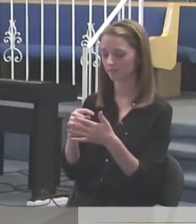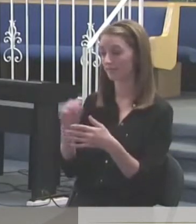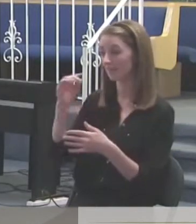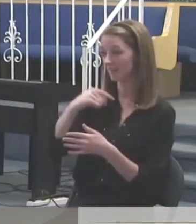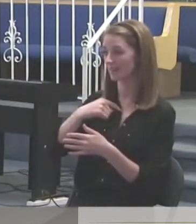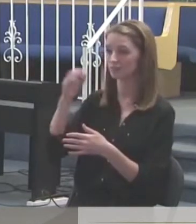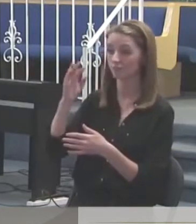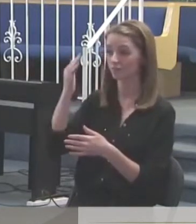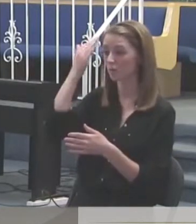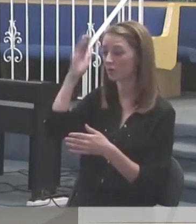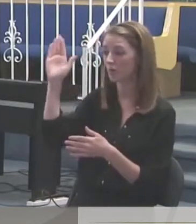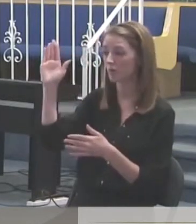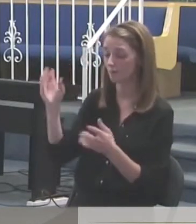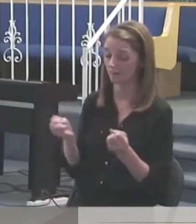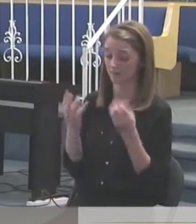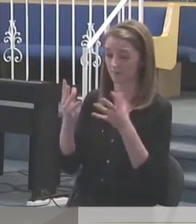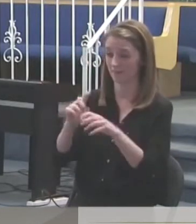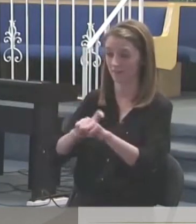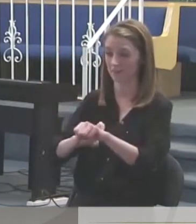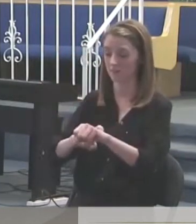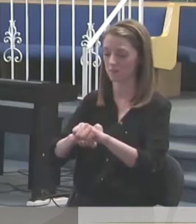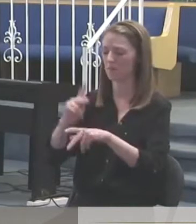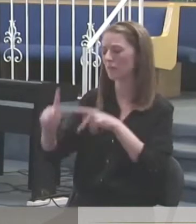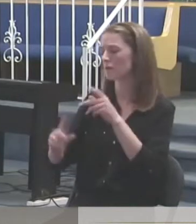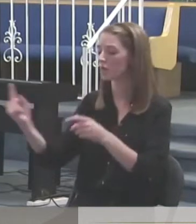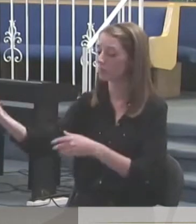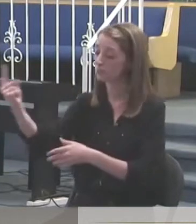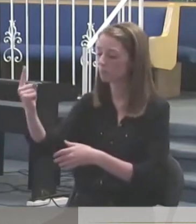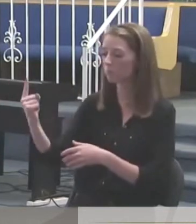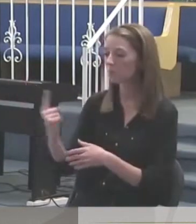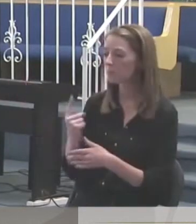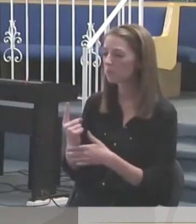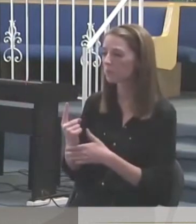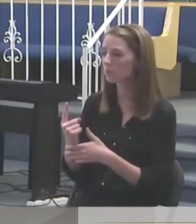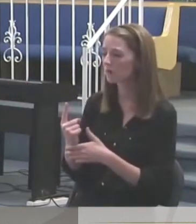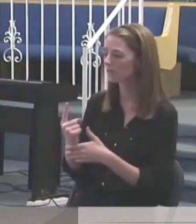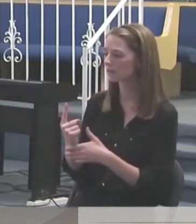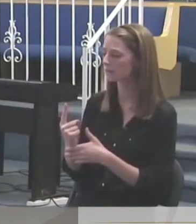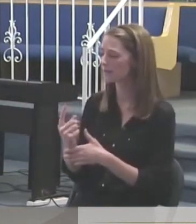has come to me and say, what more do I need to do to serve the Lord?